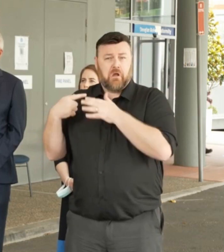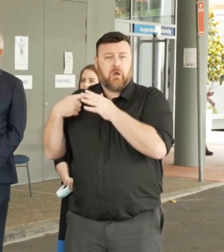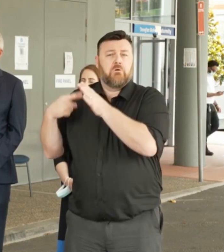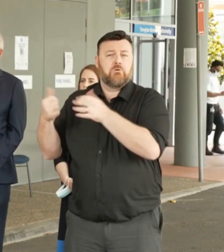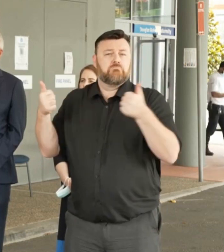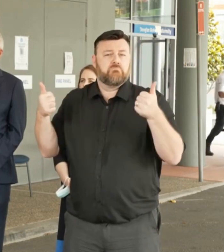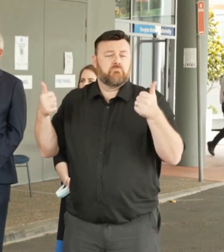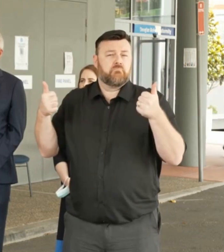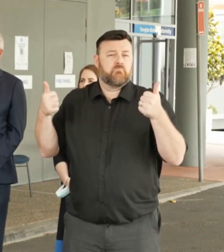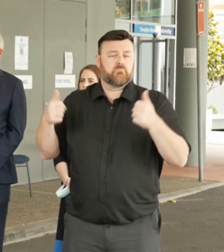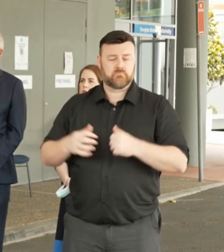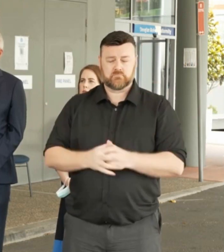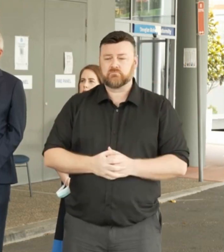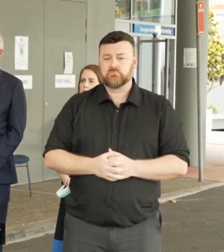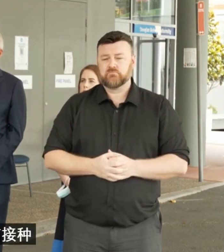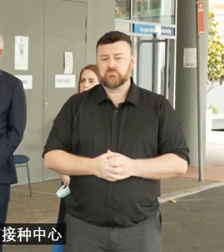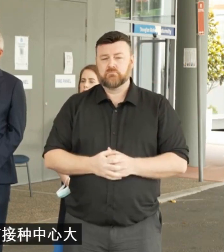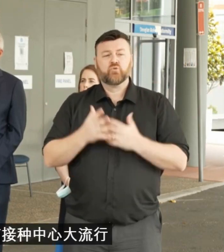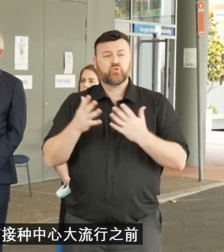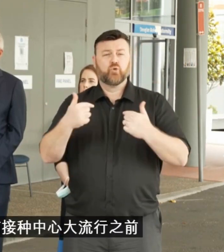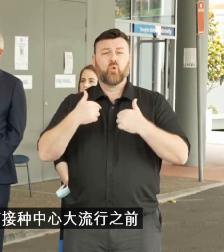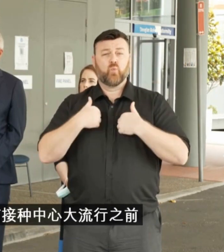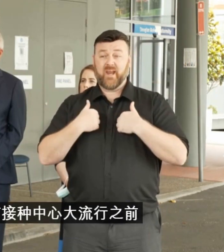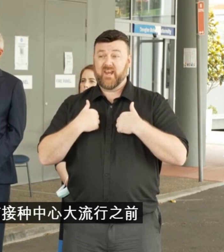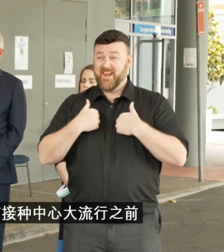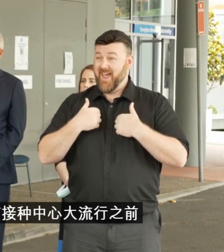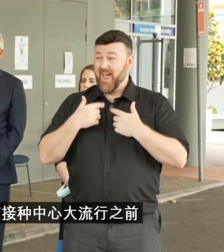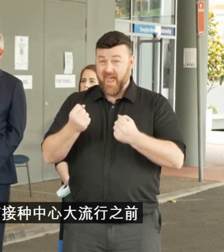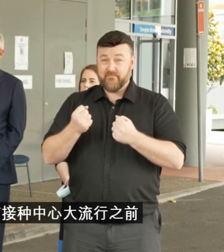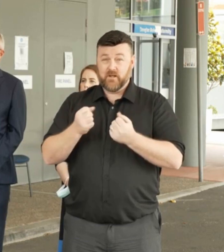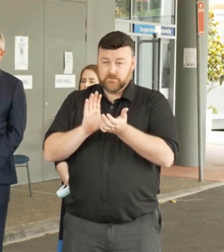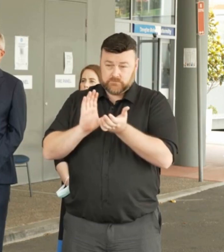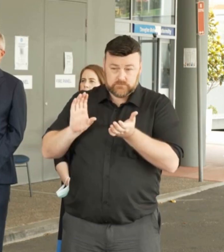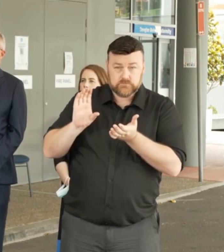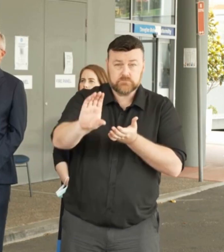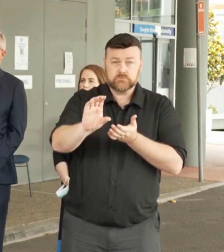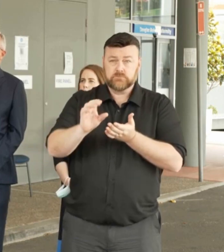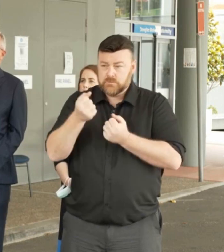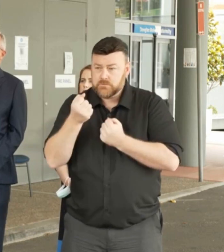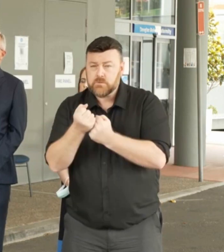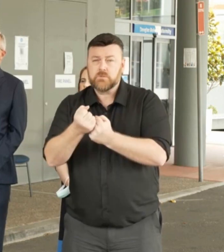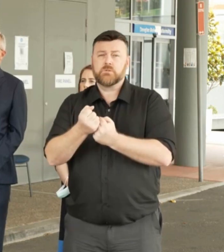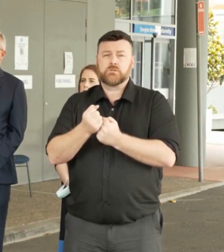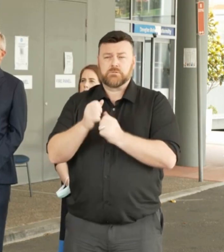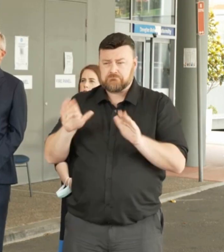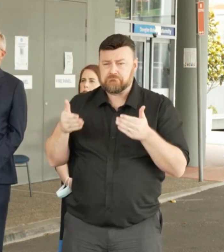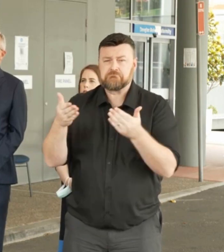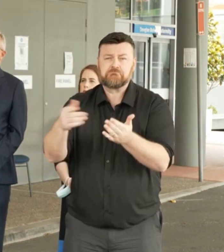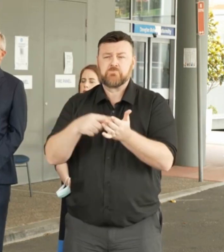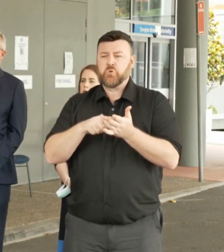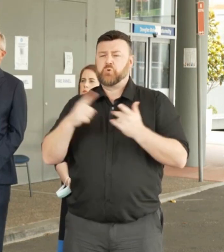this next stage. We have invested significant amounts in our health system in the lead up to the pandemic, in our vaccination